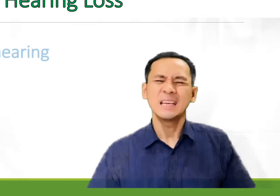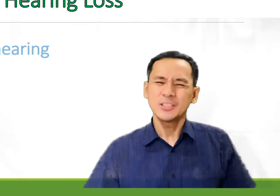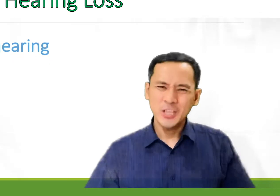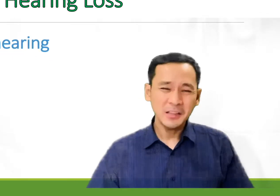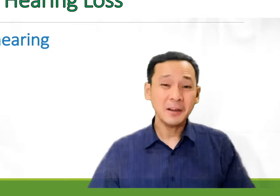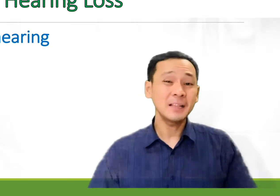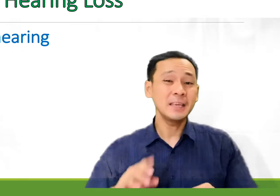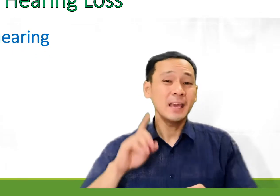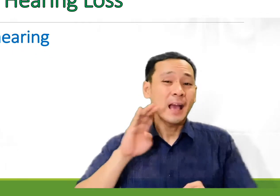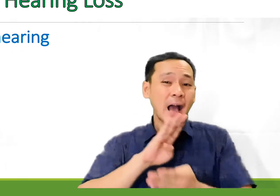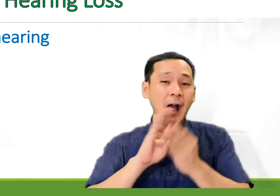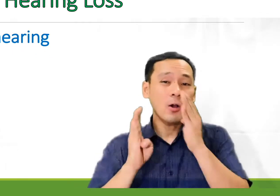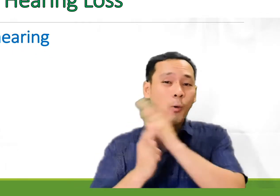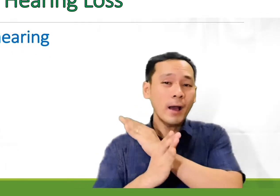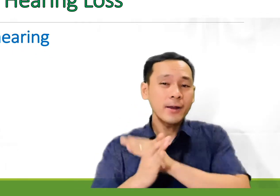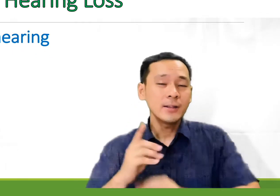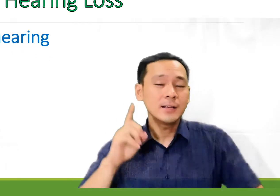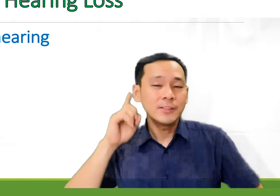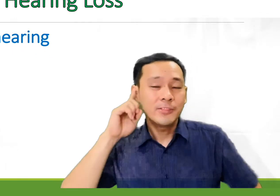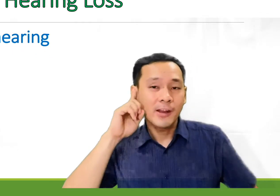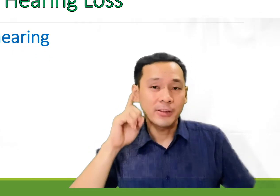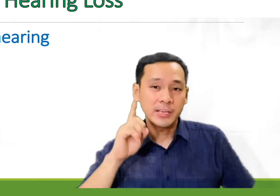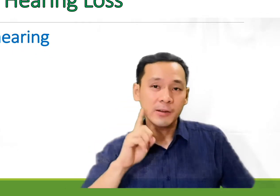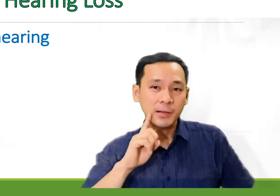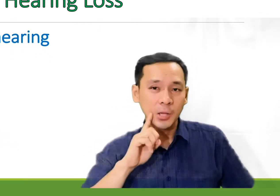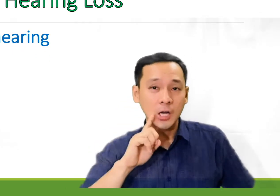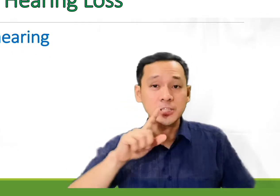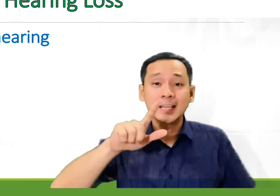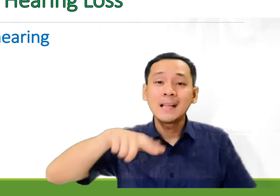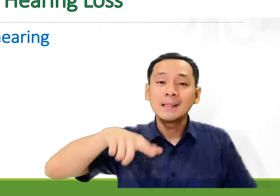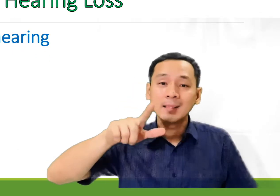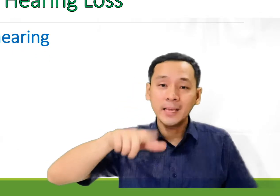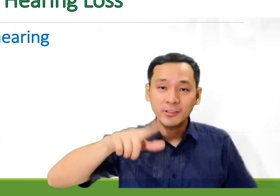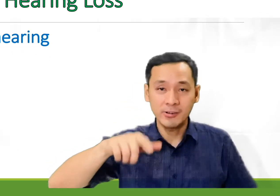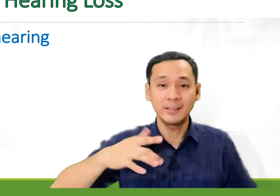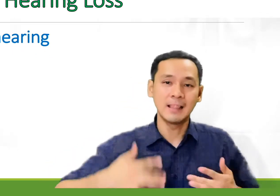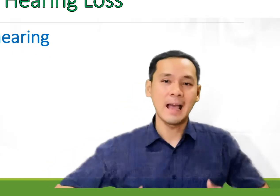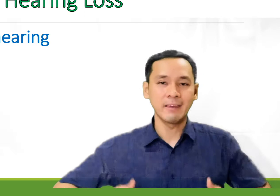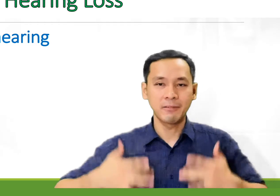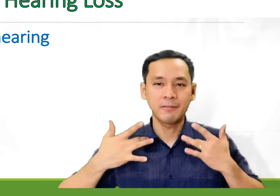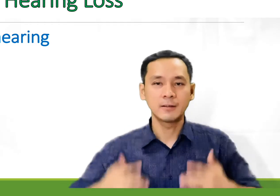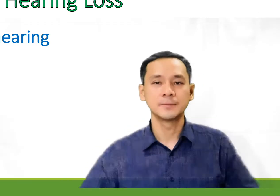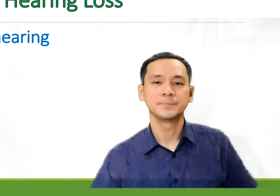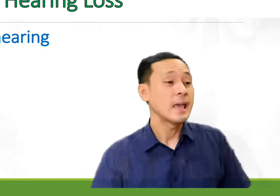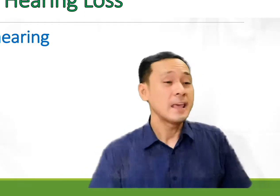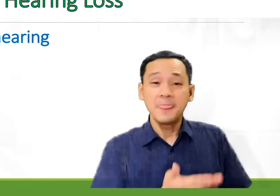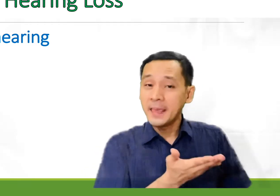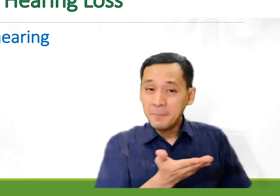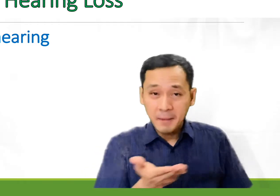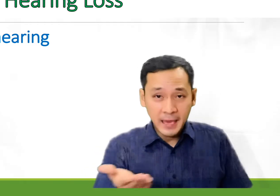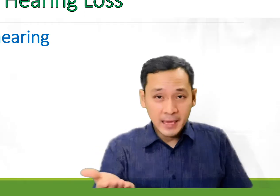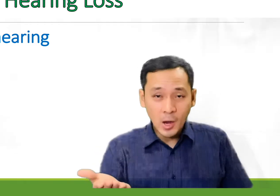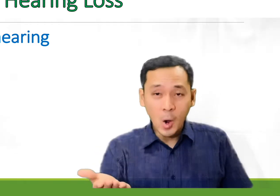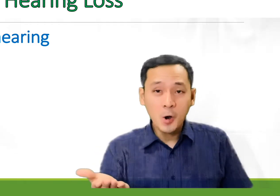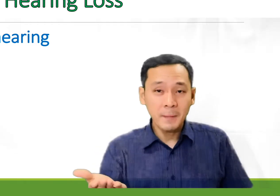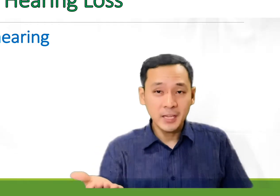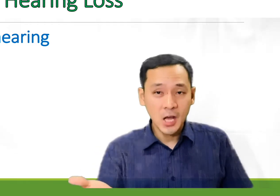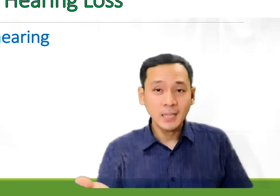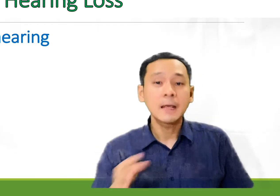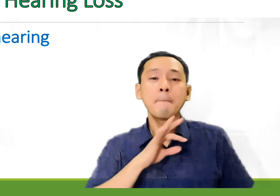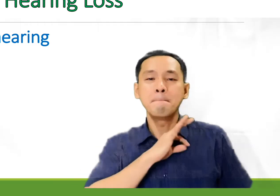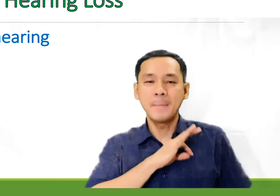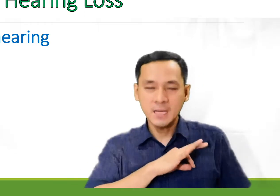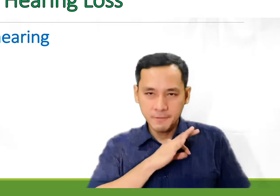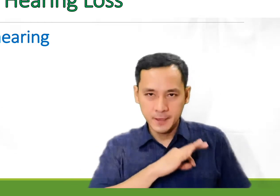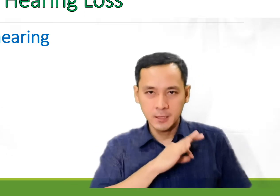loss generally acquired their hearing loss later in life. They may or may